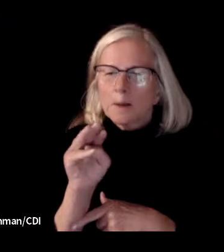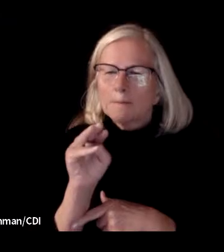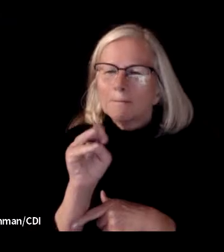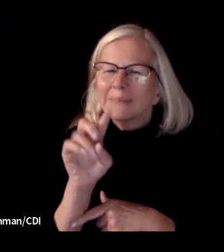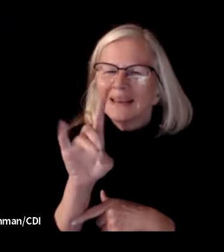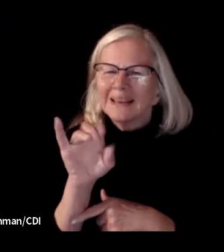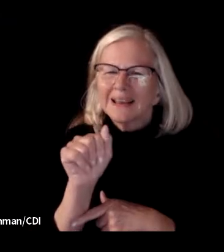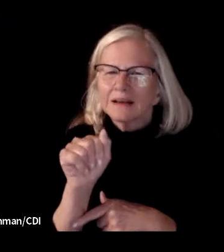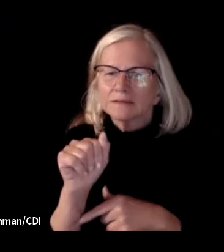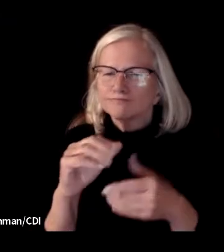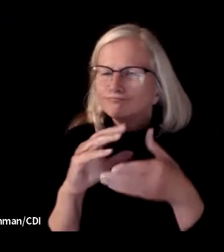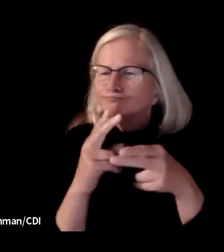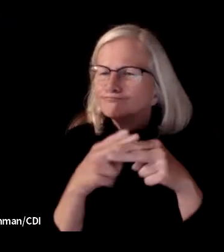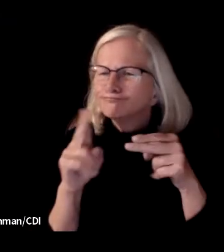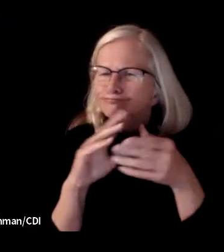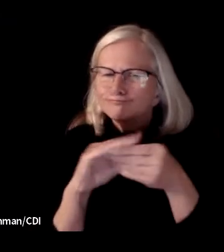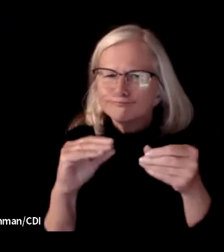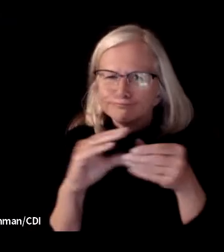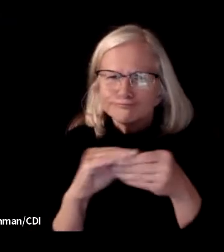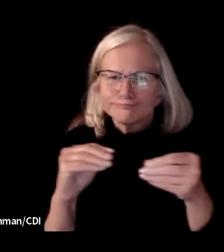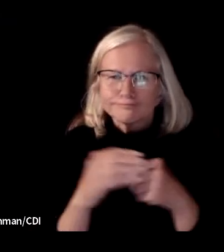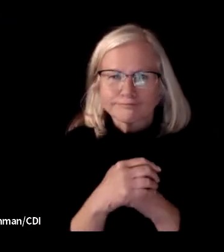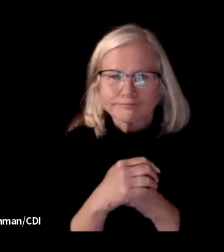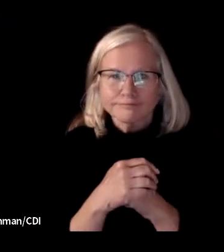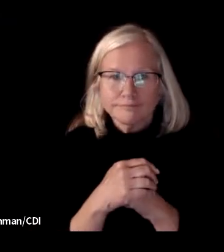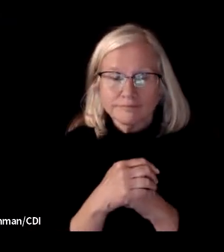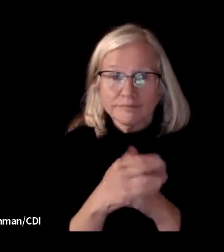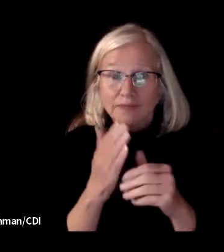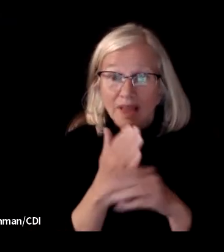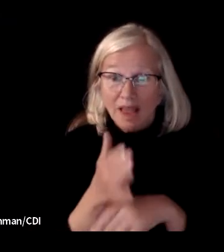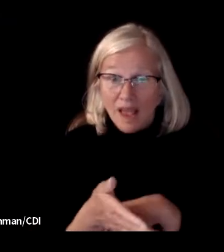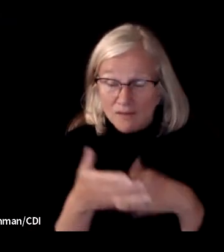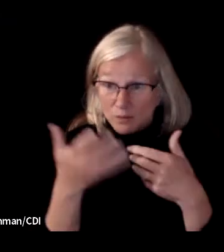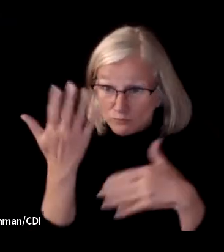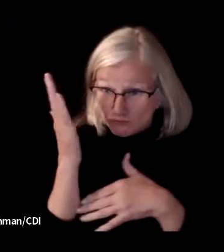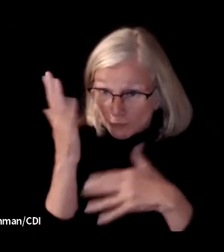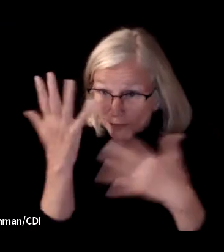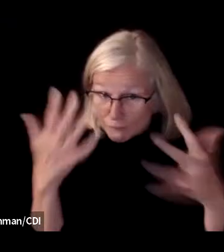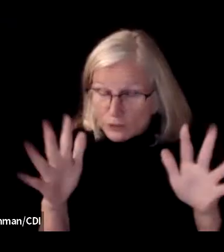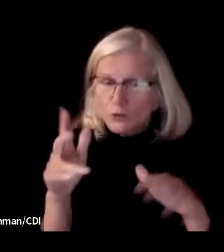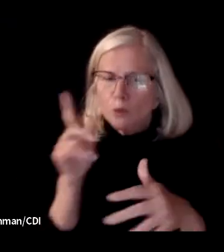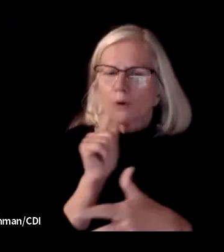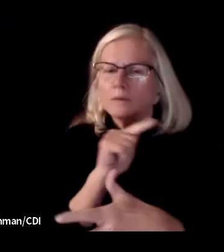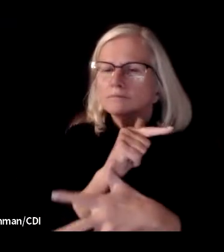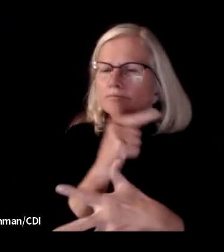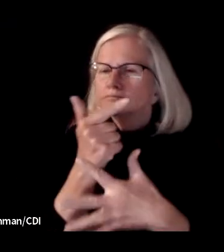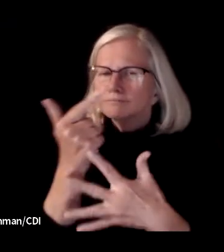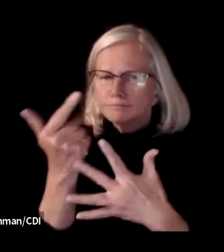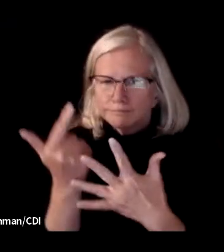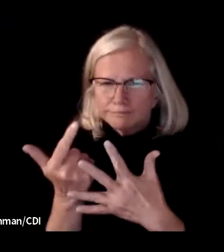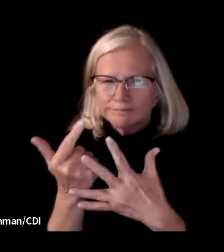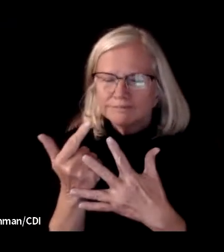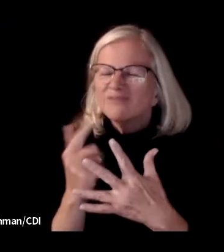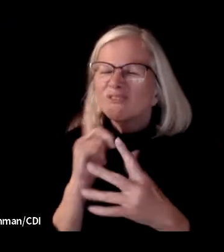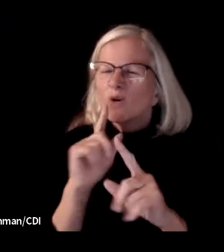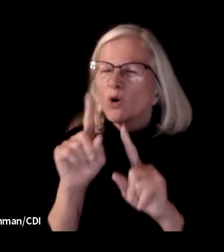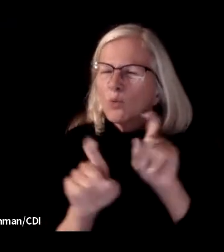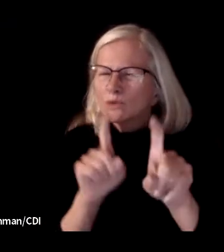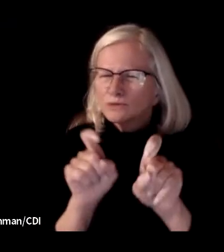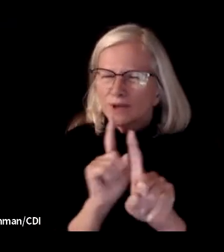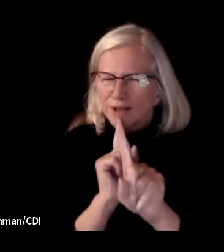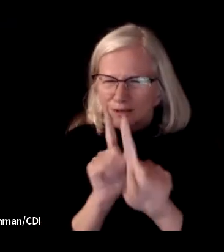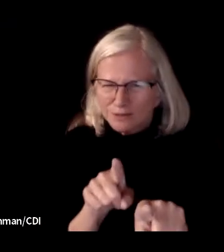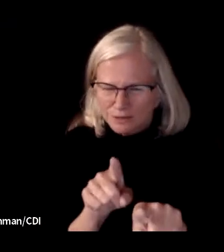listen-only mode. After the speaker's presentation, there will be a question and answer session. To ask a question during this session, you'll need to